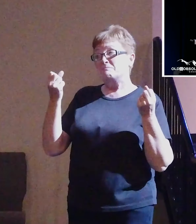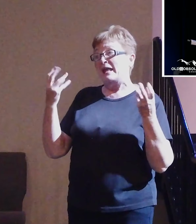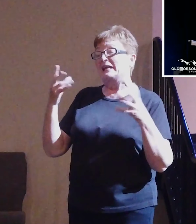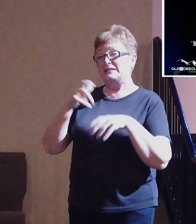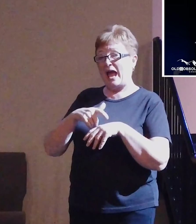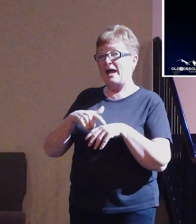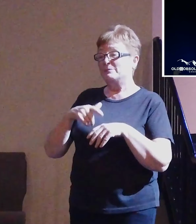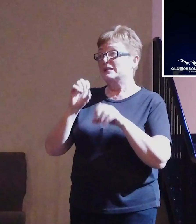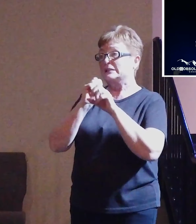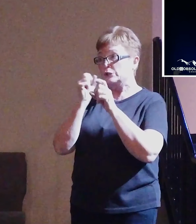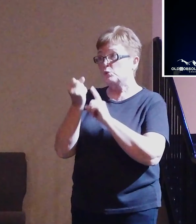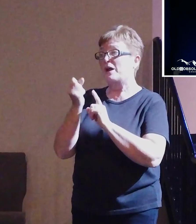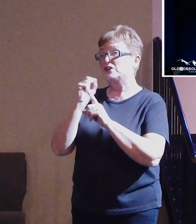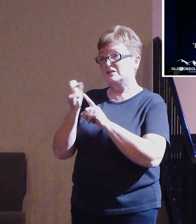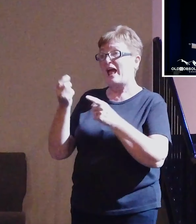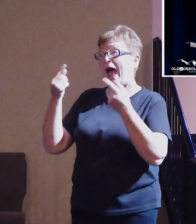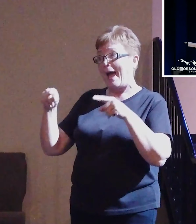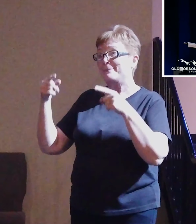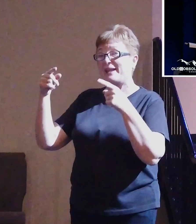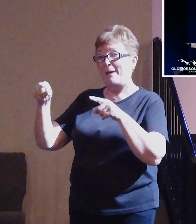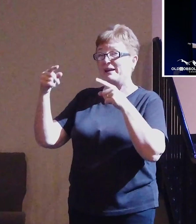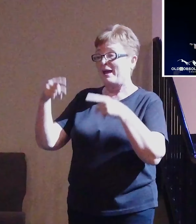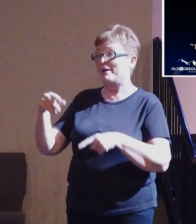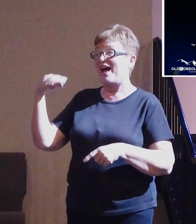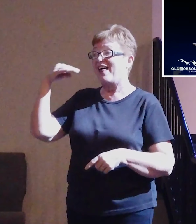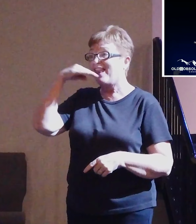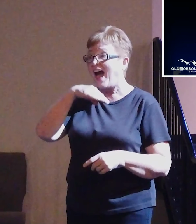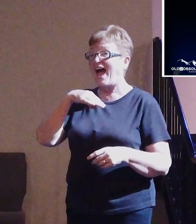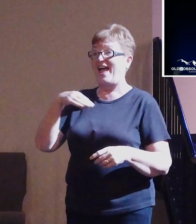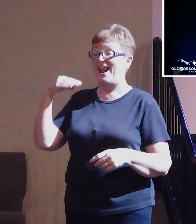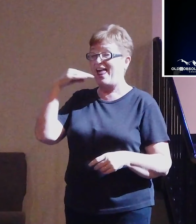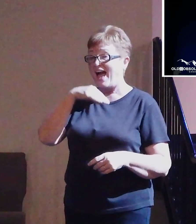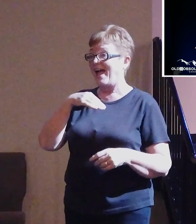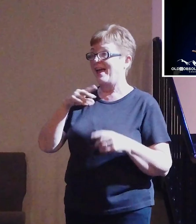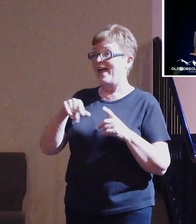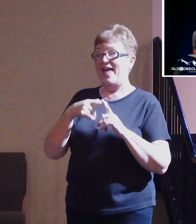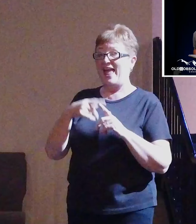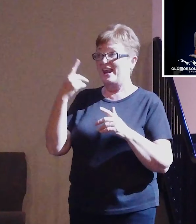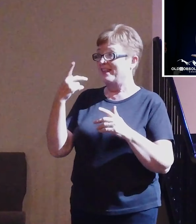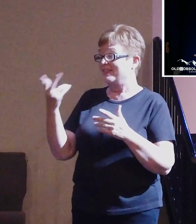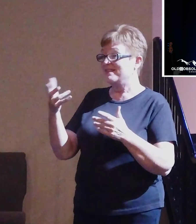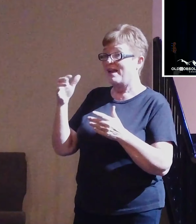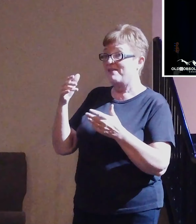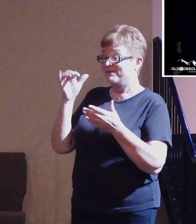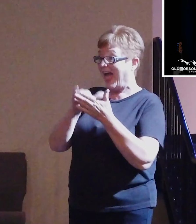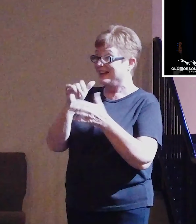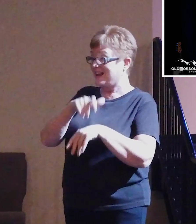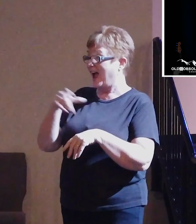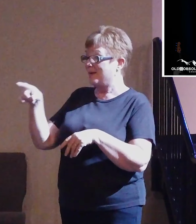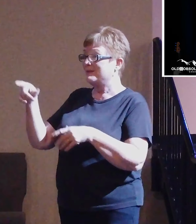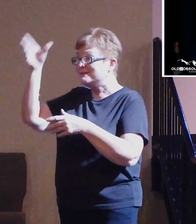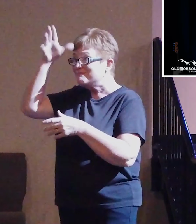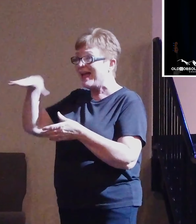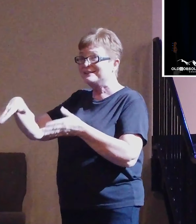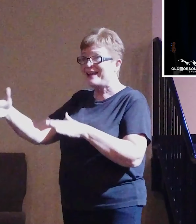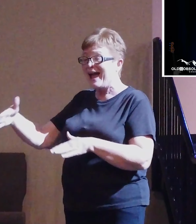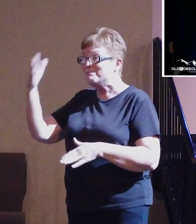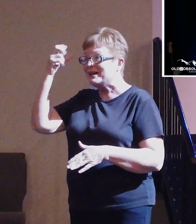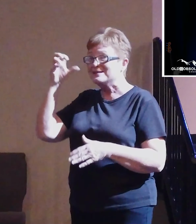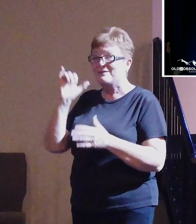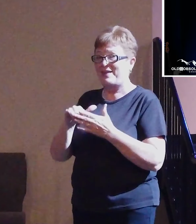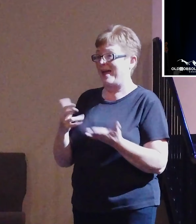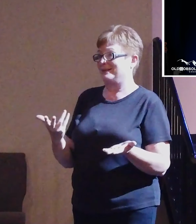has repeated itself, and this lie costs a man his life. So this is why it's so important.